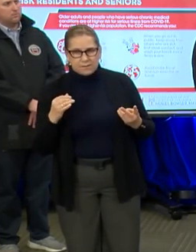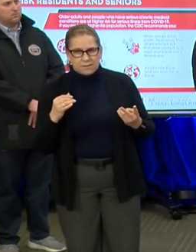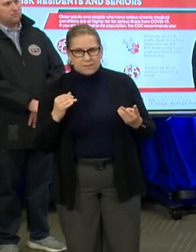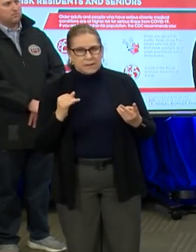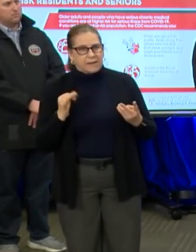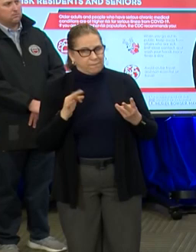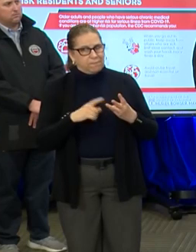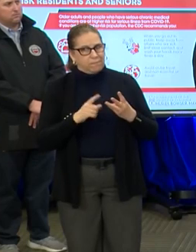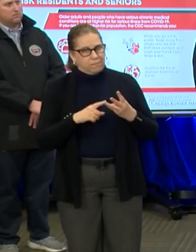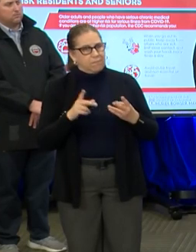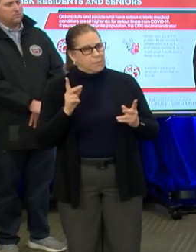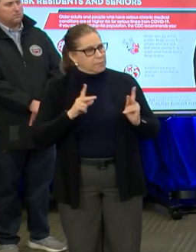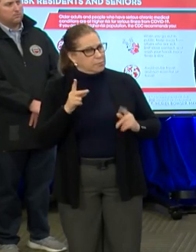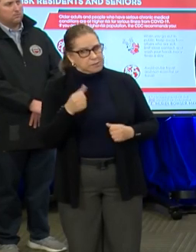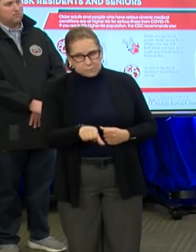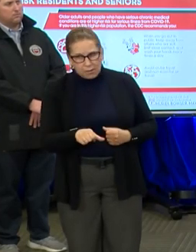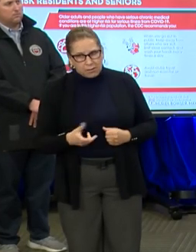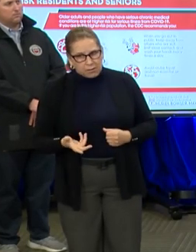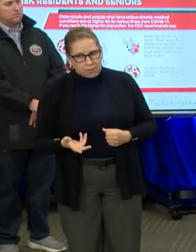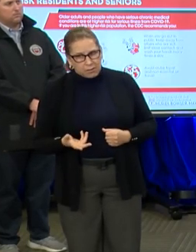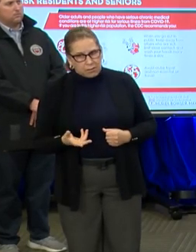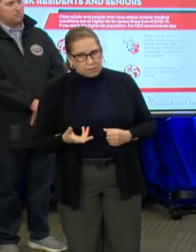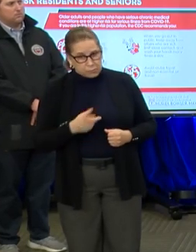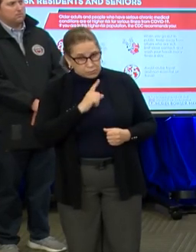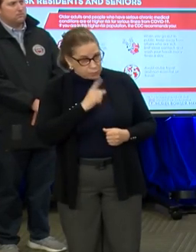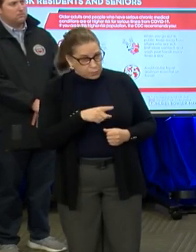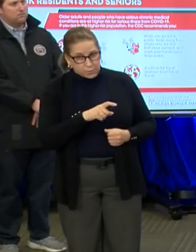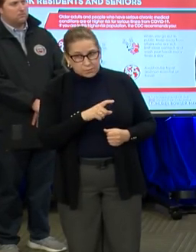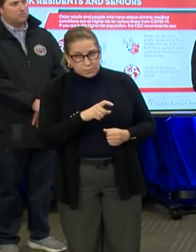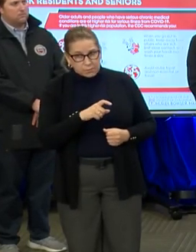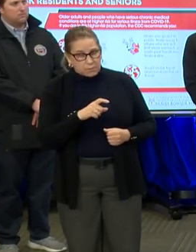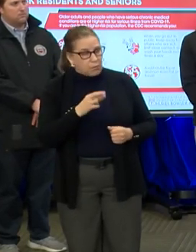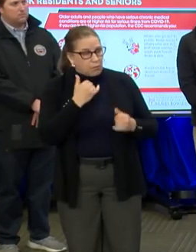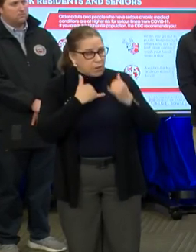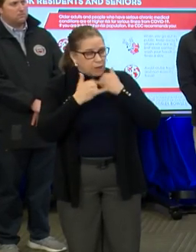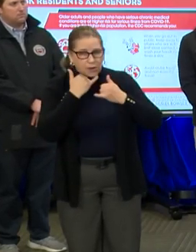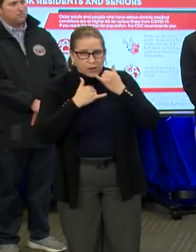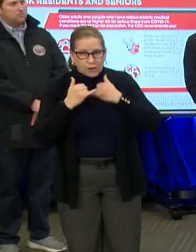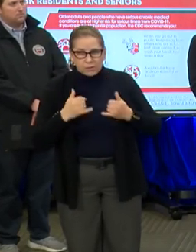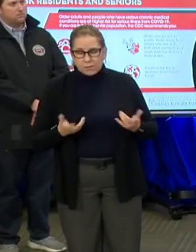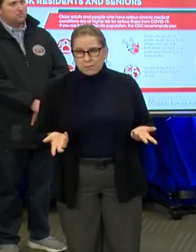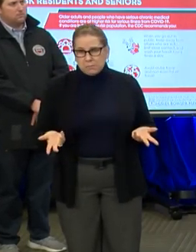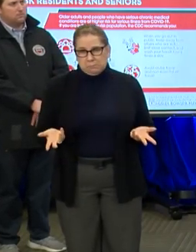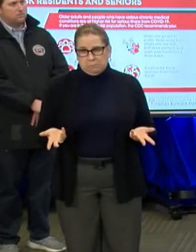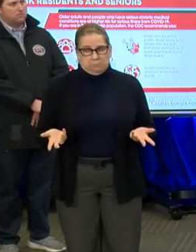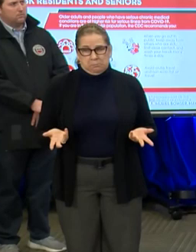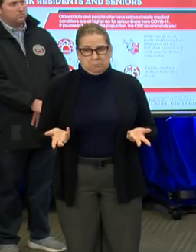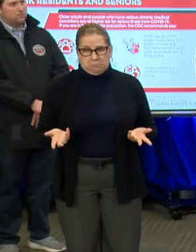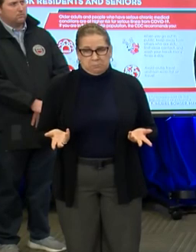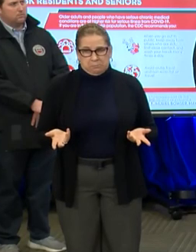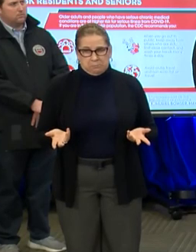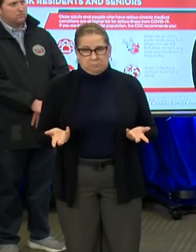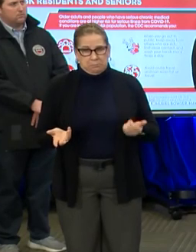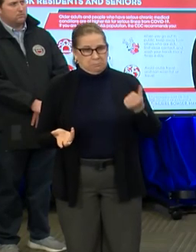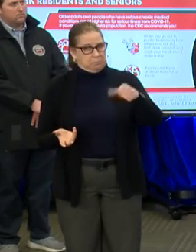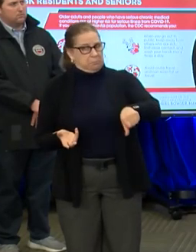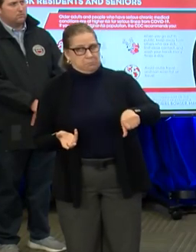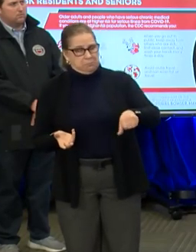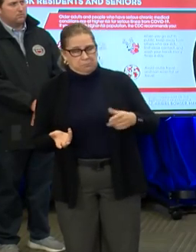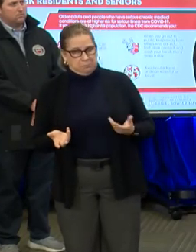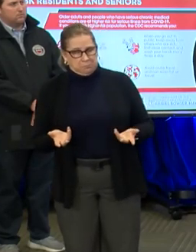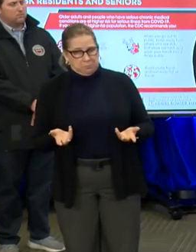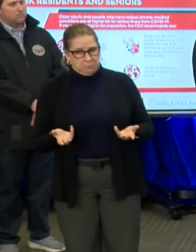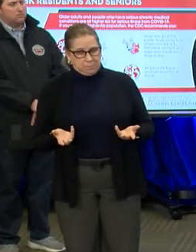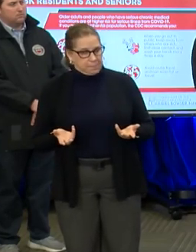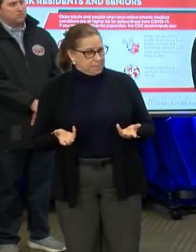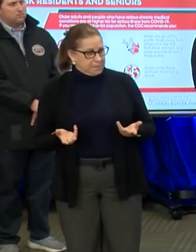legitimate denial notice, or is that an error because they thought they had applied too soon? So I can't speak to it because I don't know what denial notice they received or why they did, but